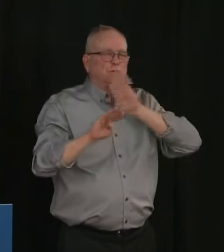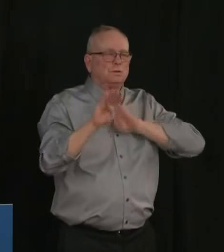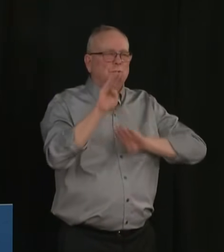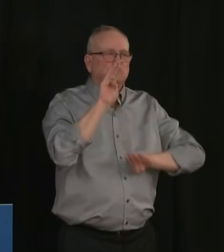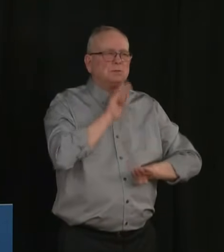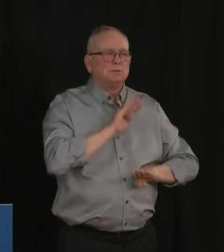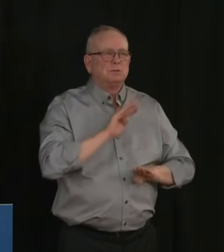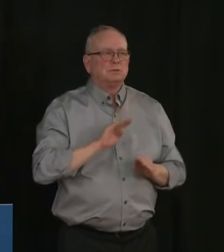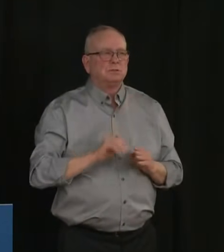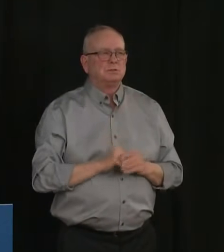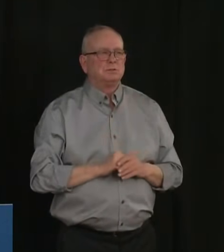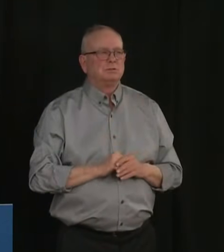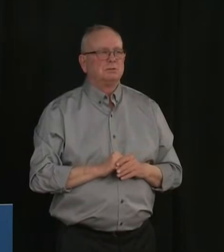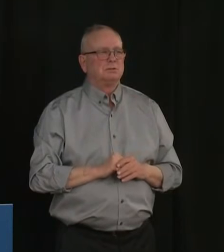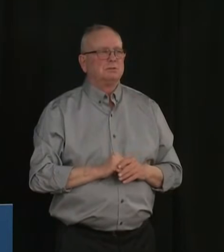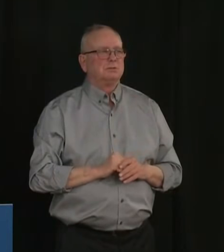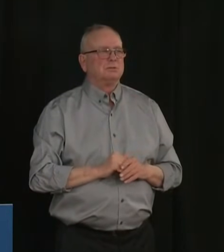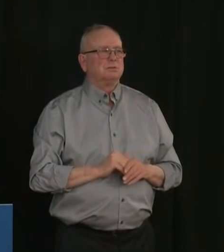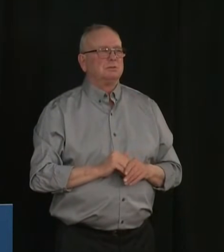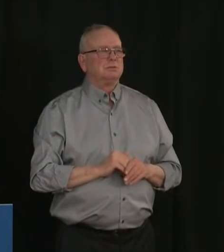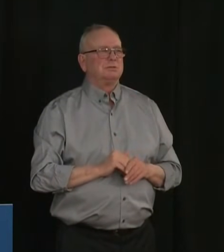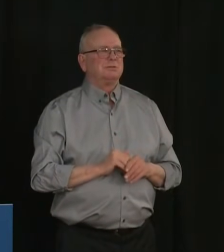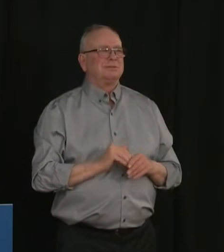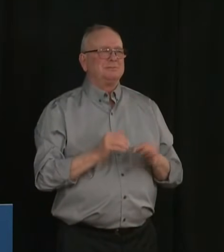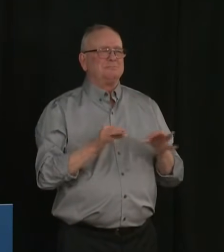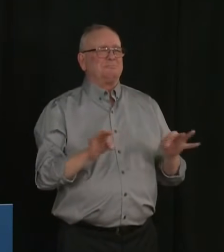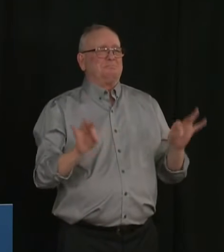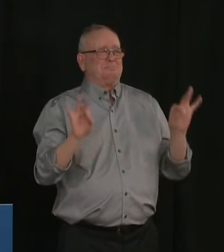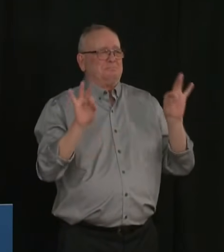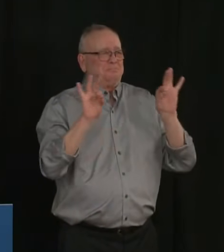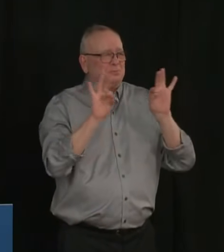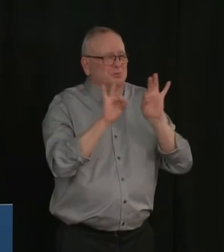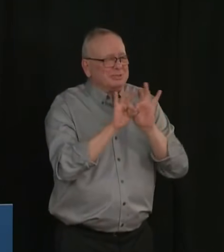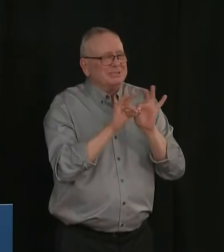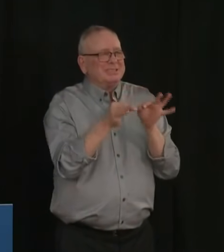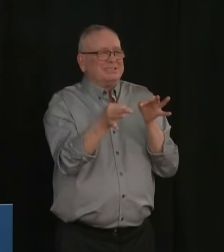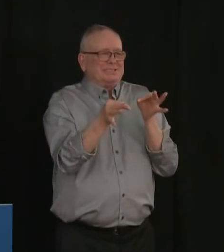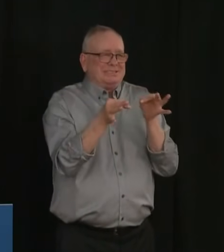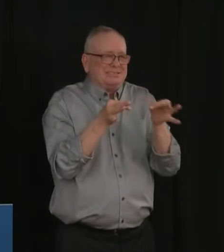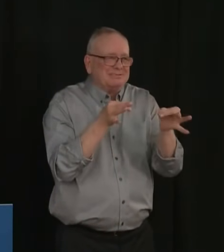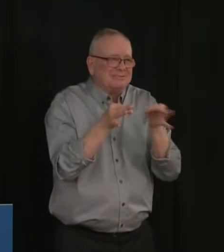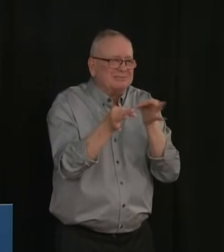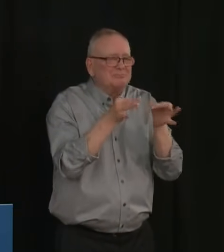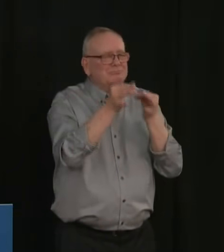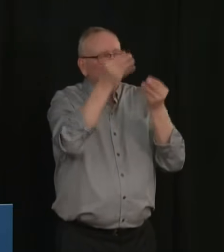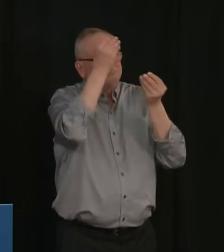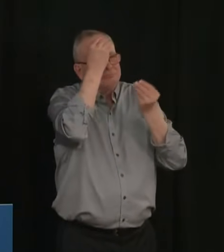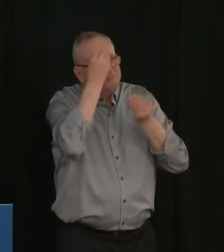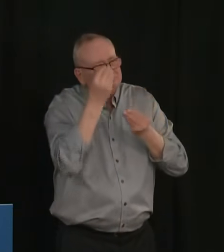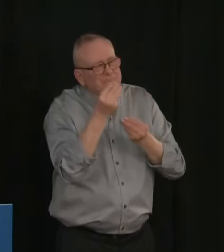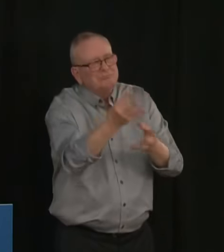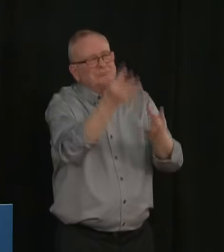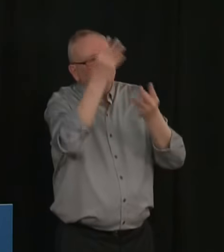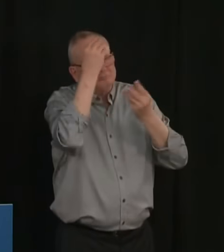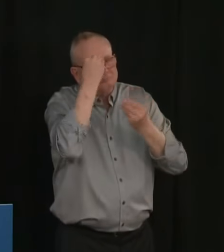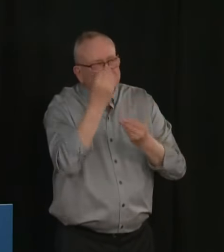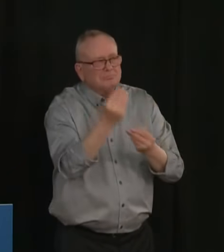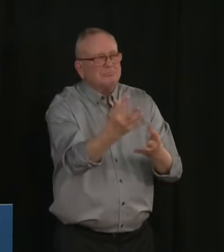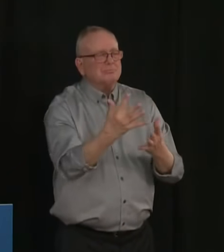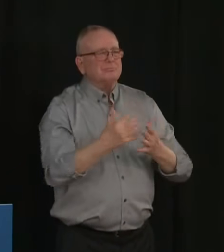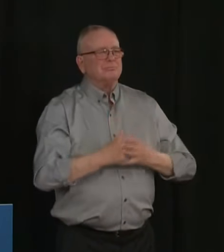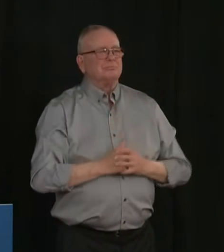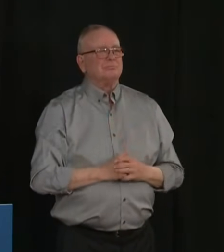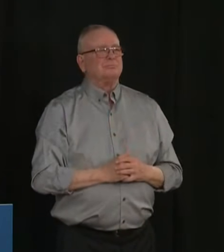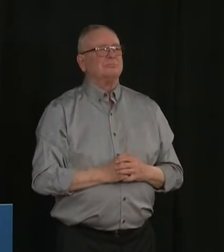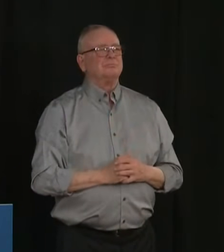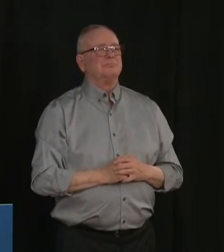them to have the benefit of the information that's provided to all businesses that aren't following public health rules. But